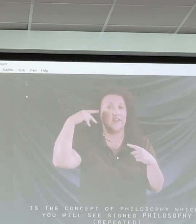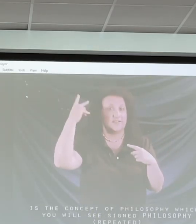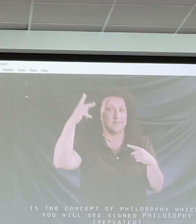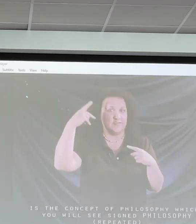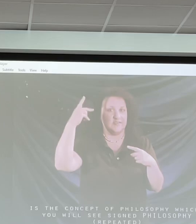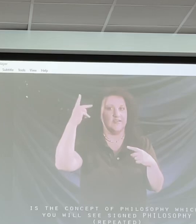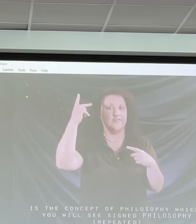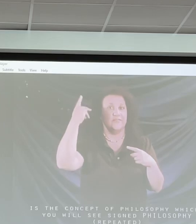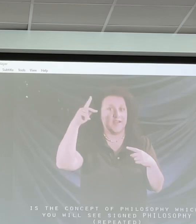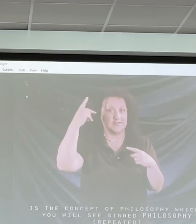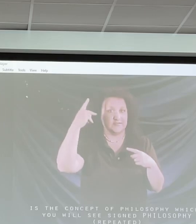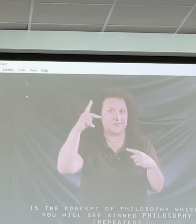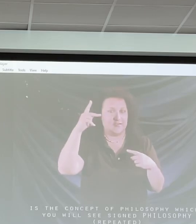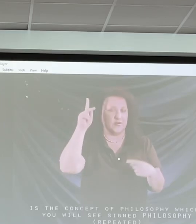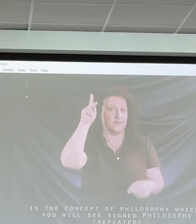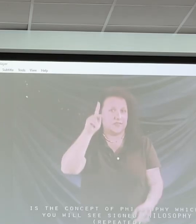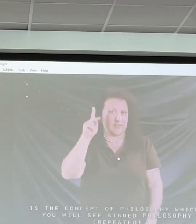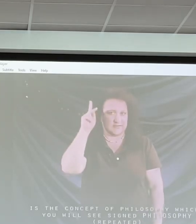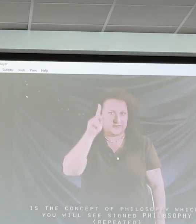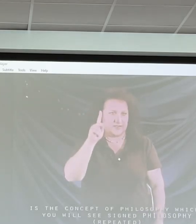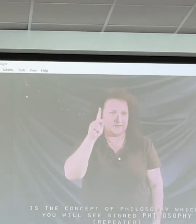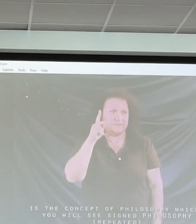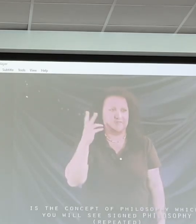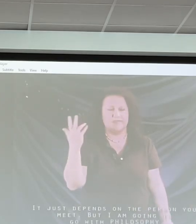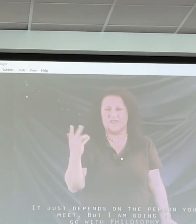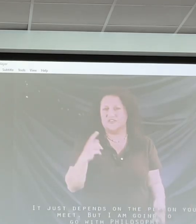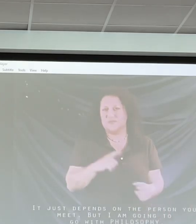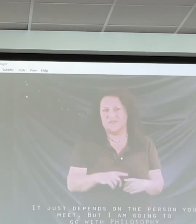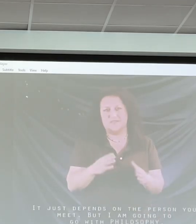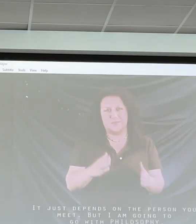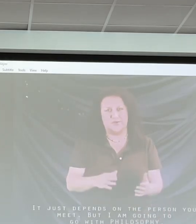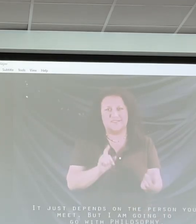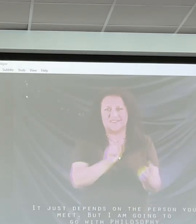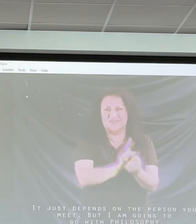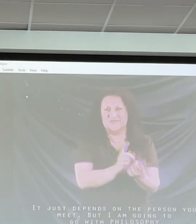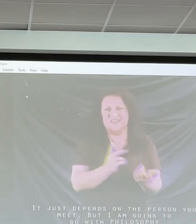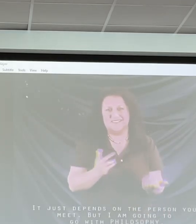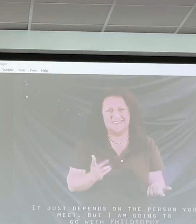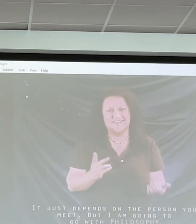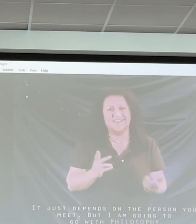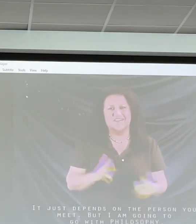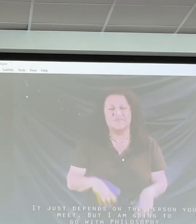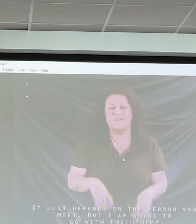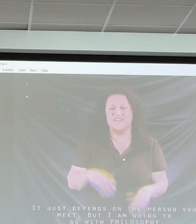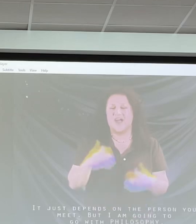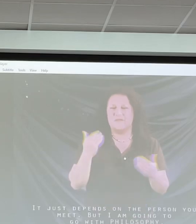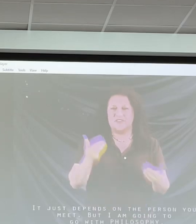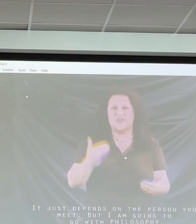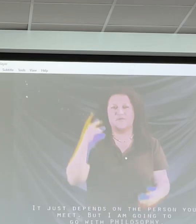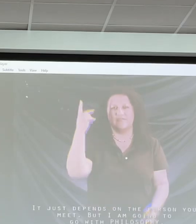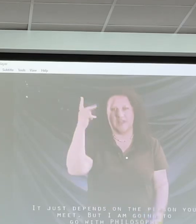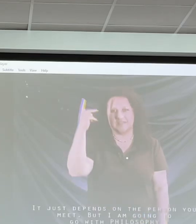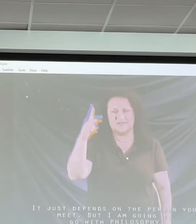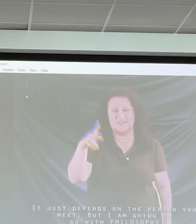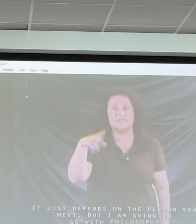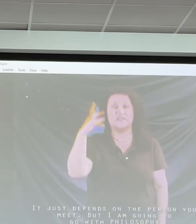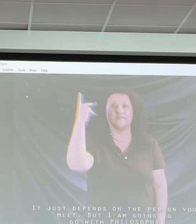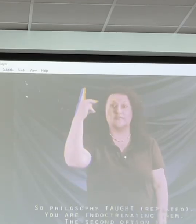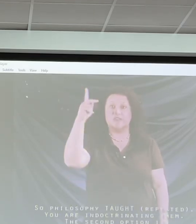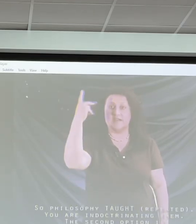philosophy, philosophy, or philosophy. It just depends on the person you meet. But I'm going to go with philosophy. So